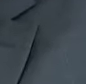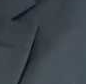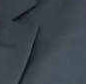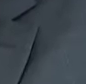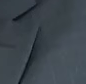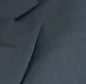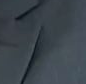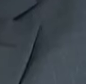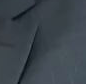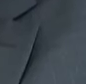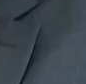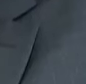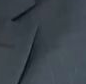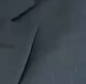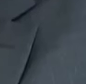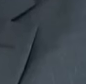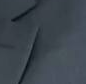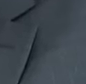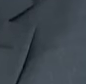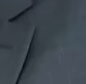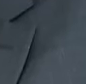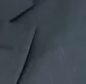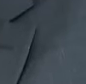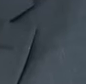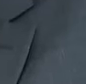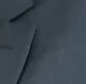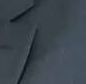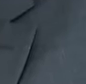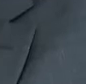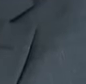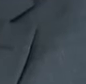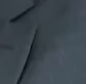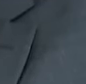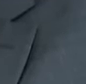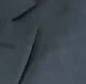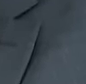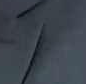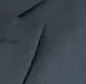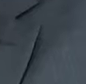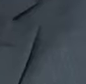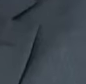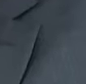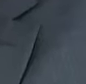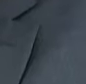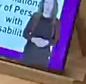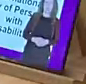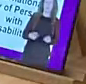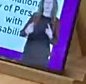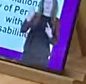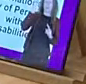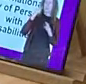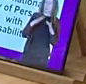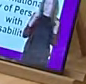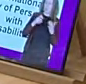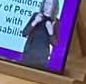an underfunding, particularly at the local level, of peer support organisations. As far back as the Cabinet